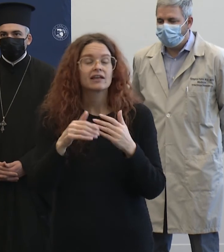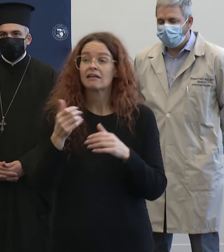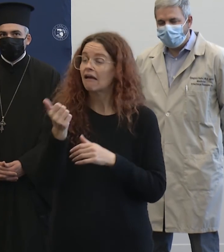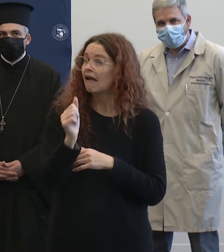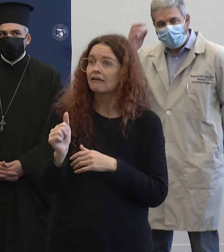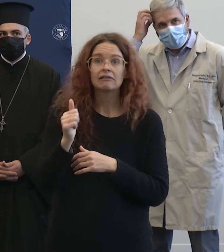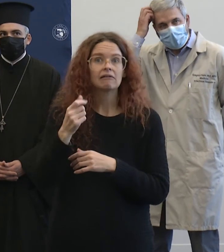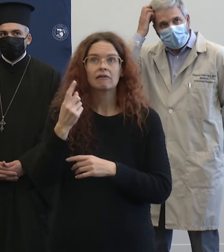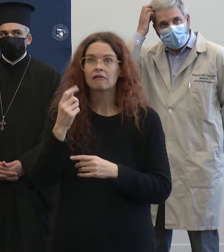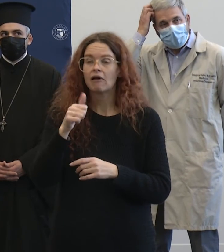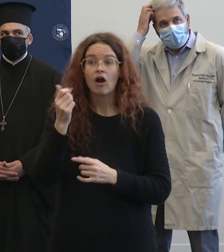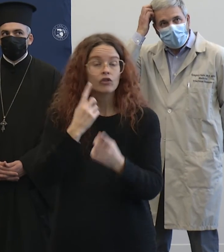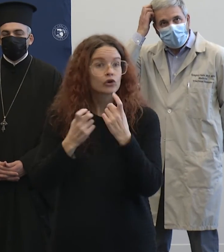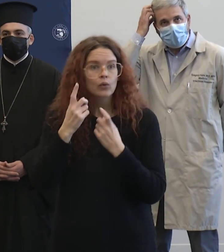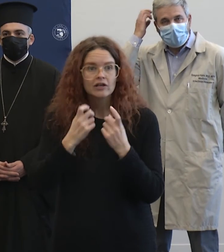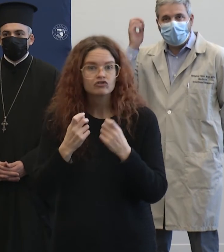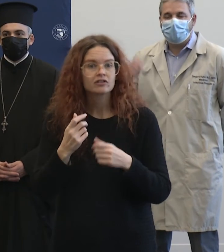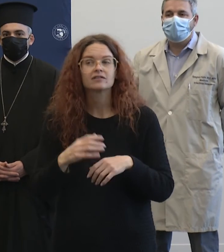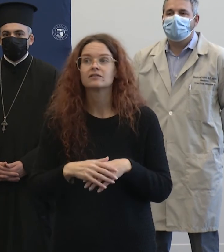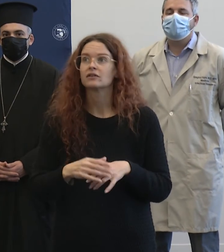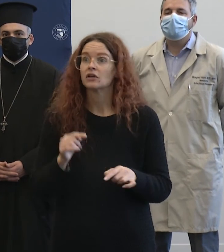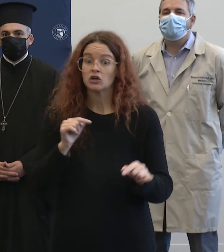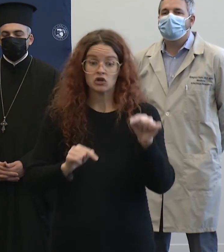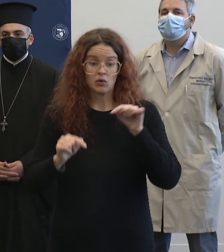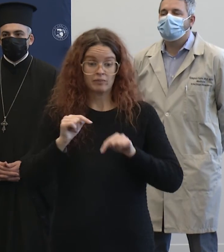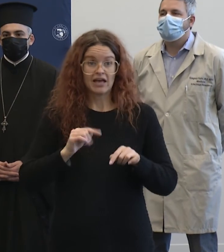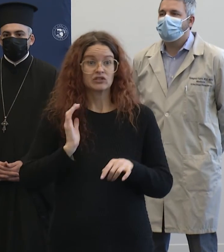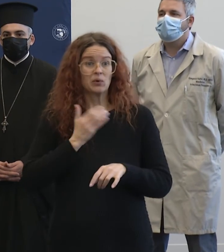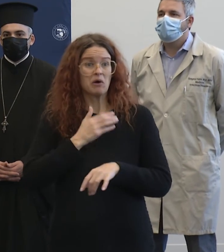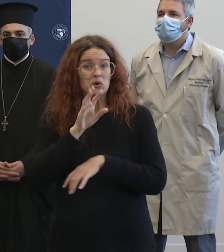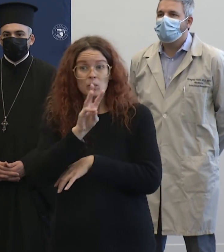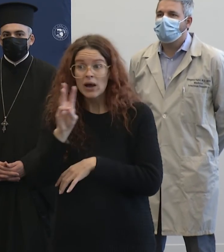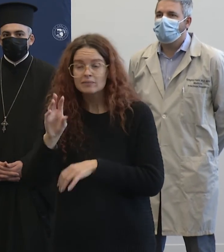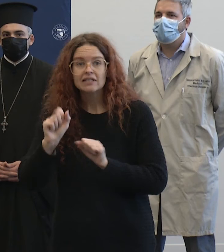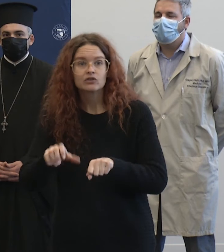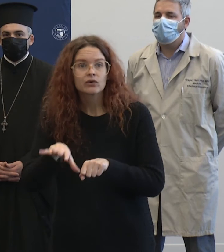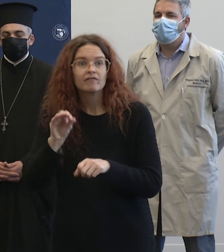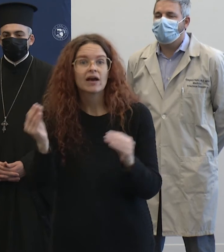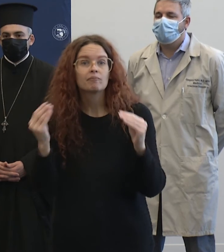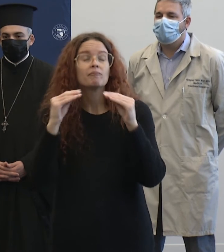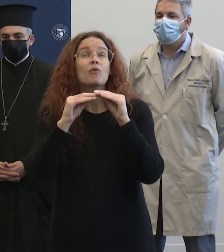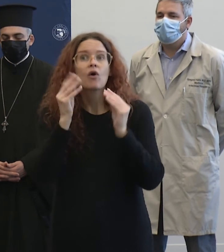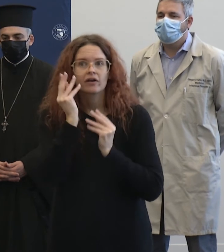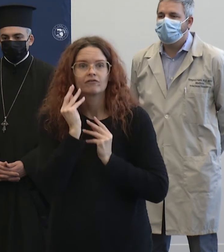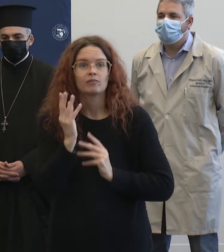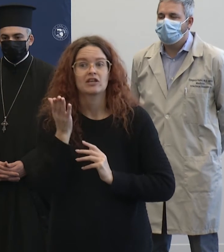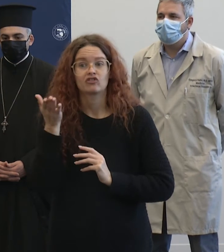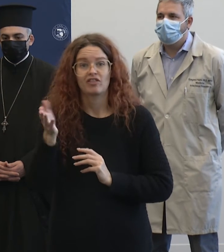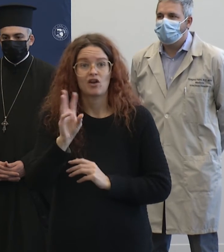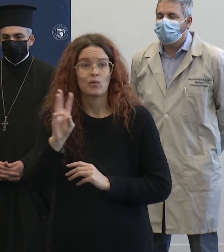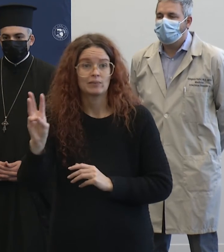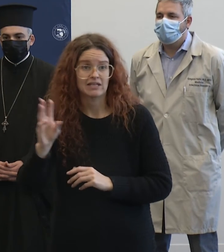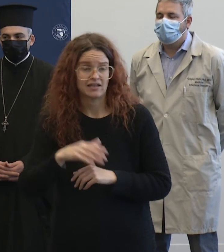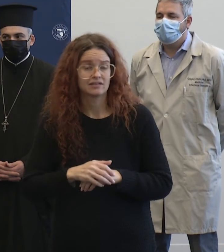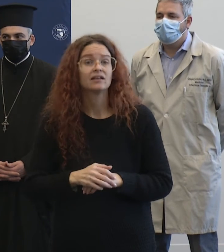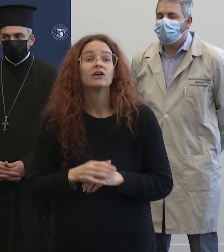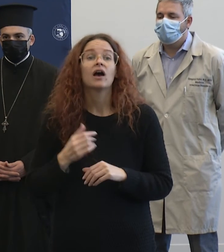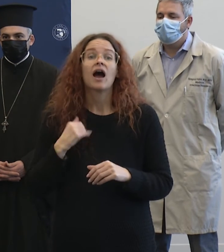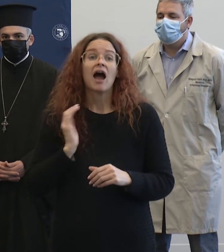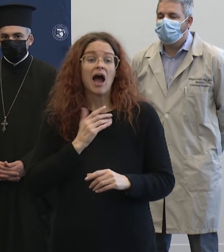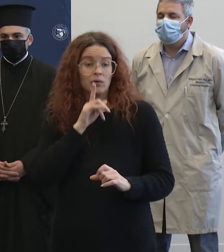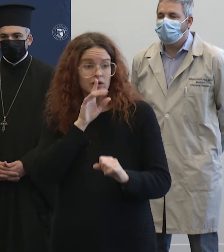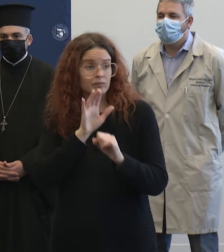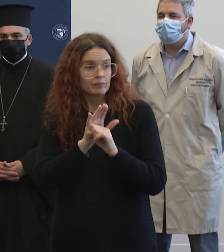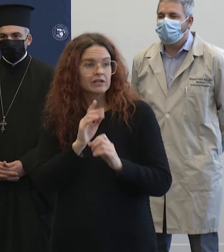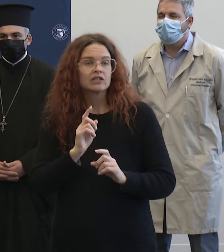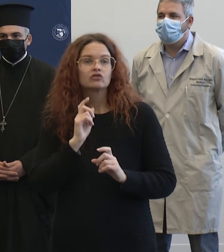questions that you have, or even going back to our websites and our information if you need additional information. Our commitment is to give you the facts, to give